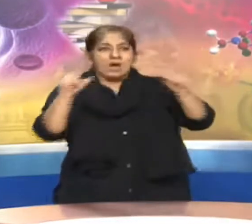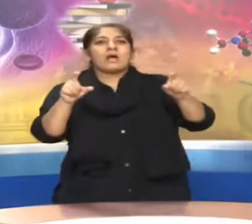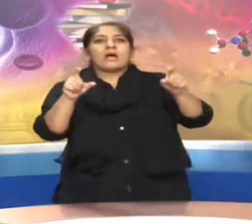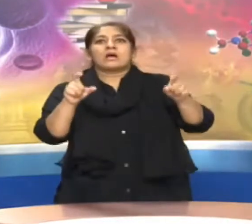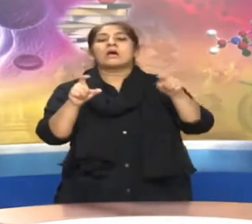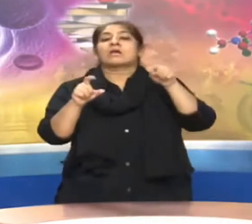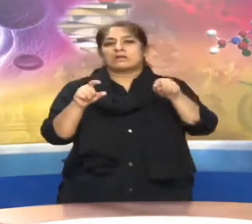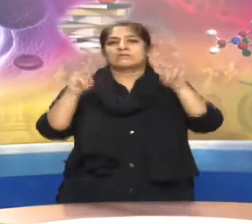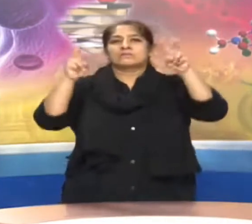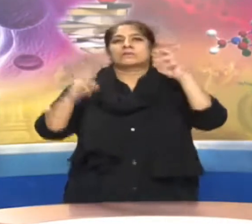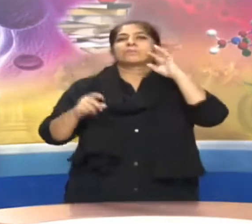which are